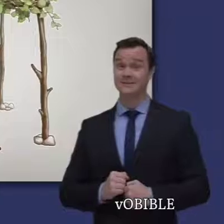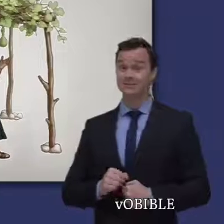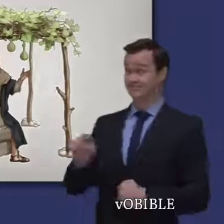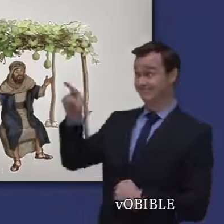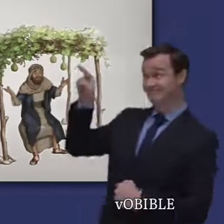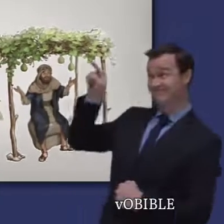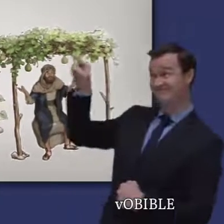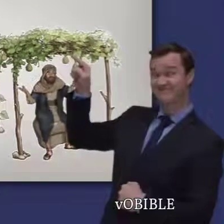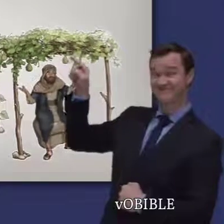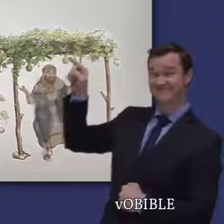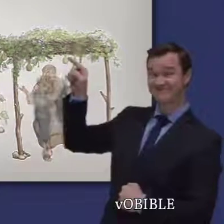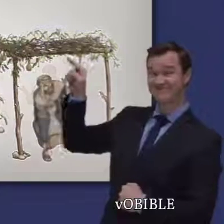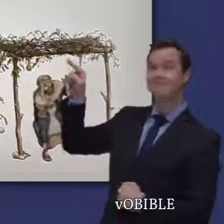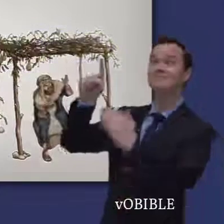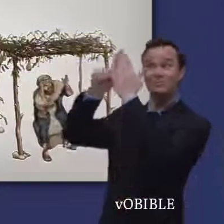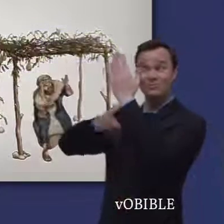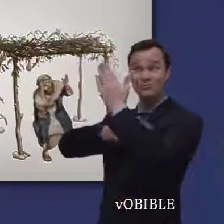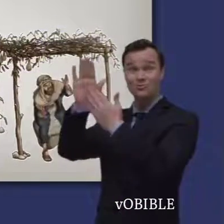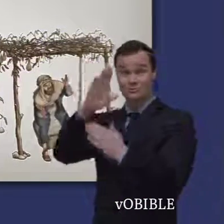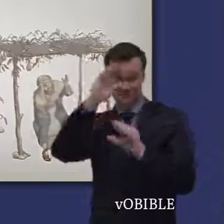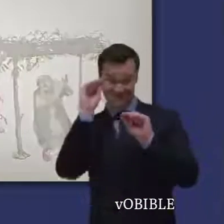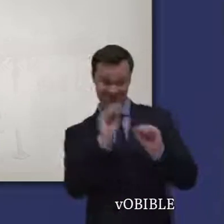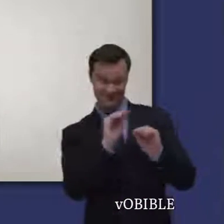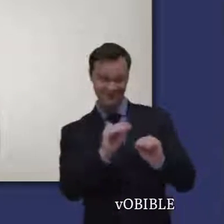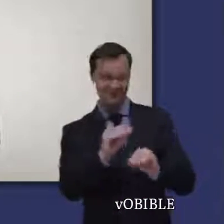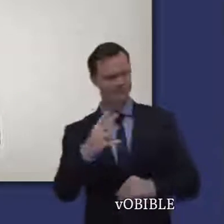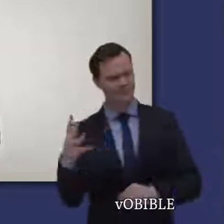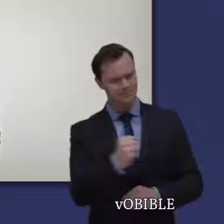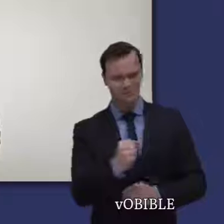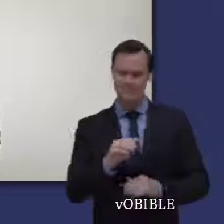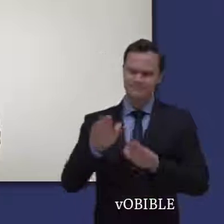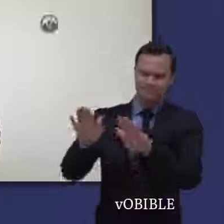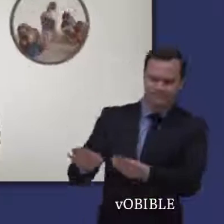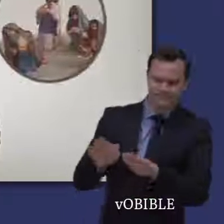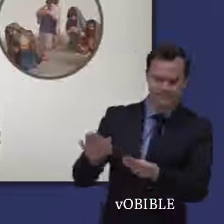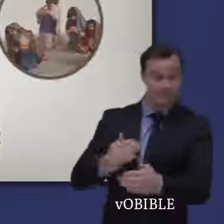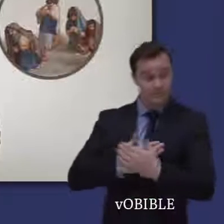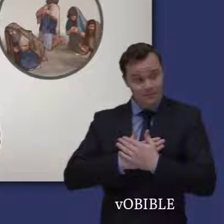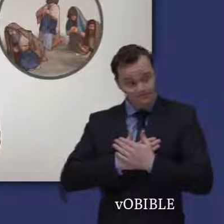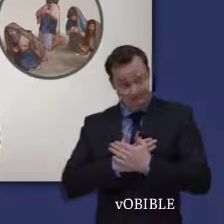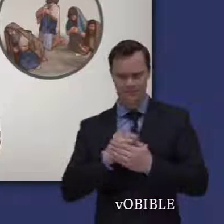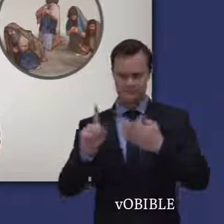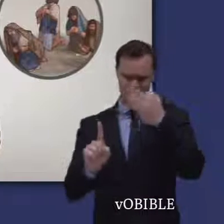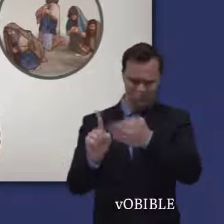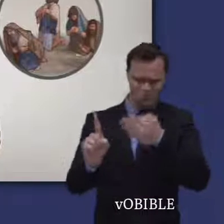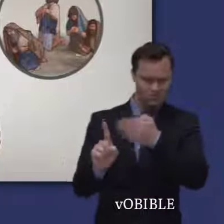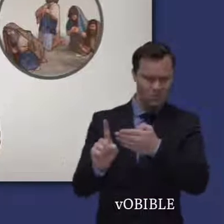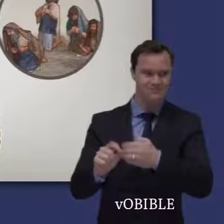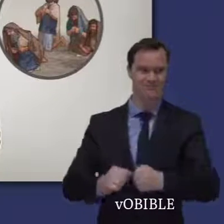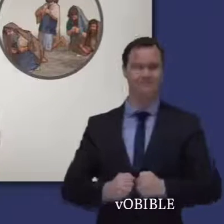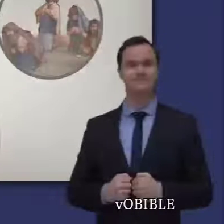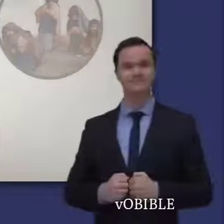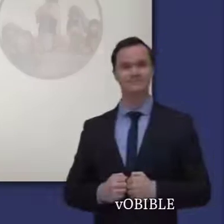Jehovah uses a bottle gourd plant and a worm to teach Jonah a valuable lesson in loyal love and mercy.